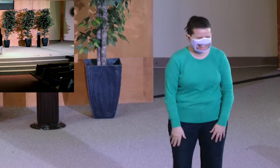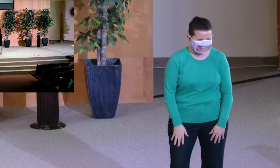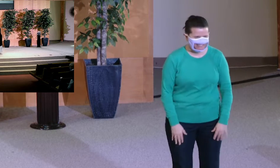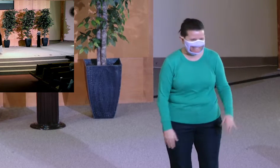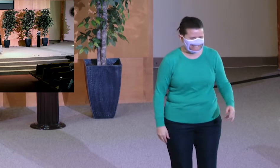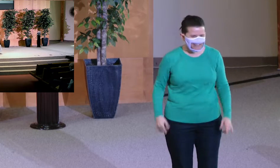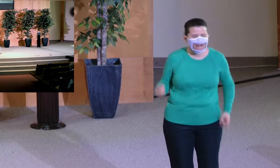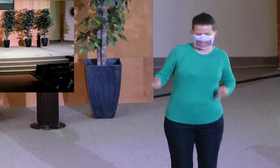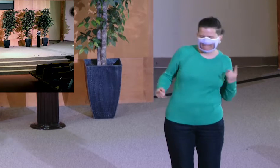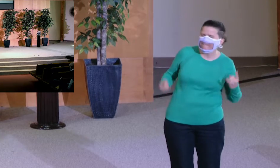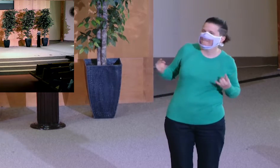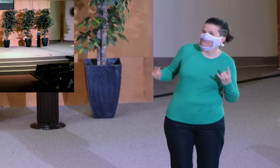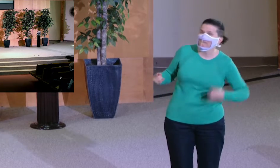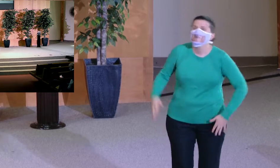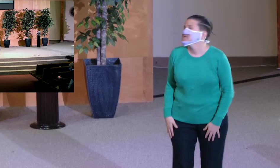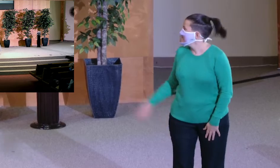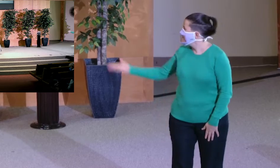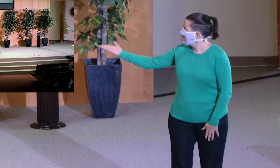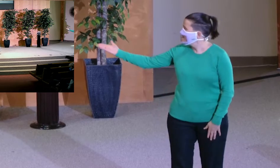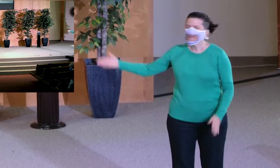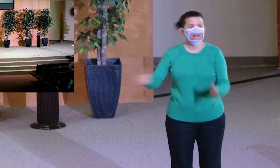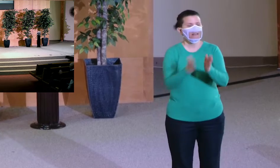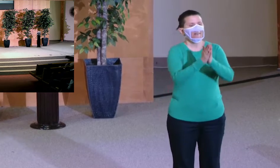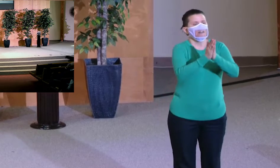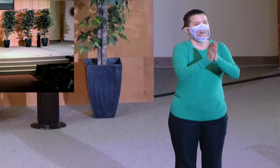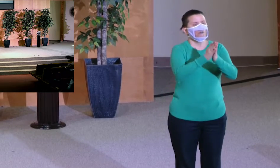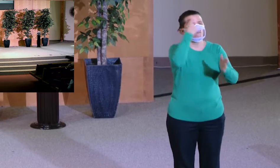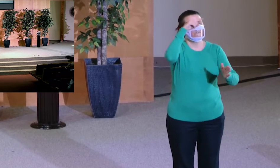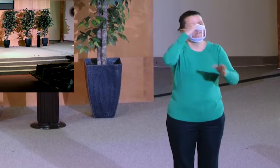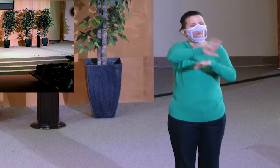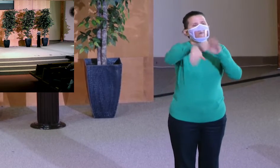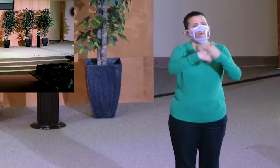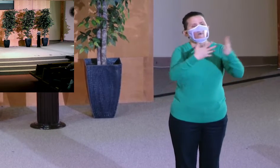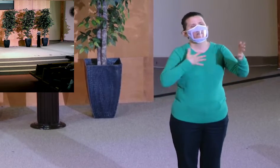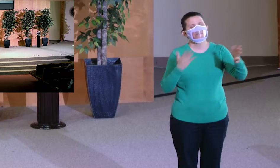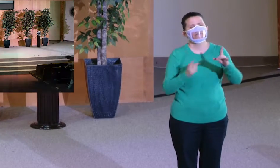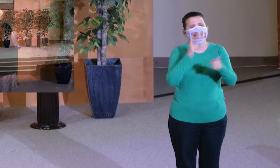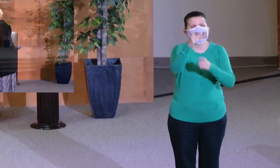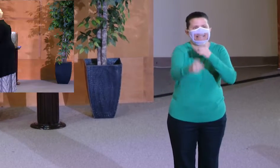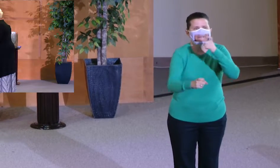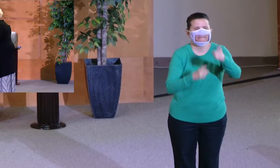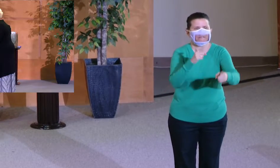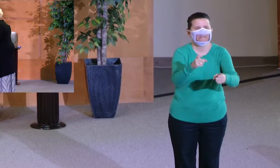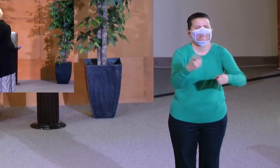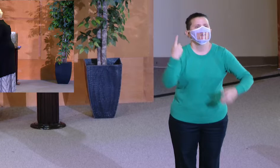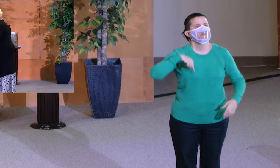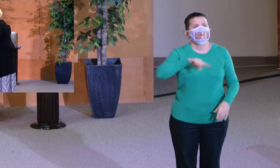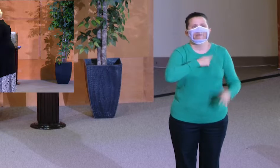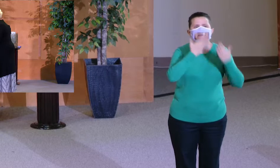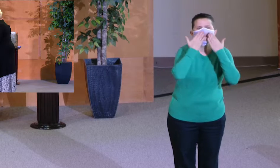Hi, how are you, Jeff? All right, so for all of these gifts, we are filled with gratitude,